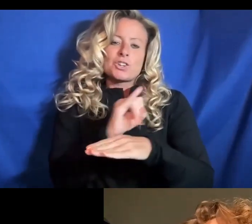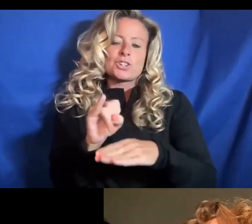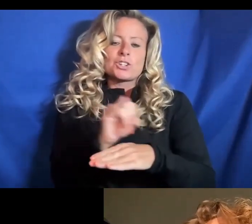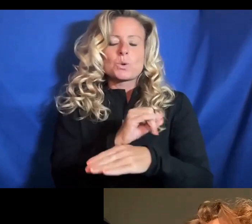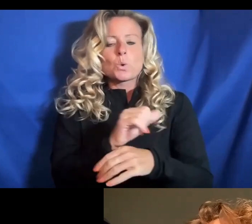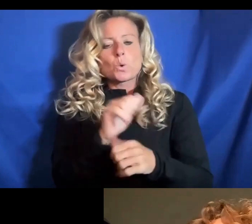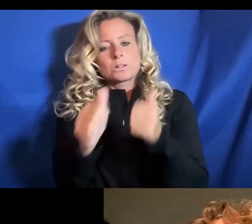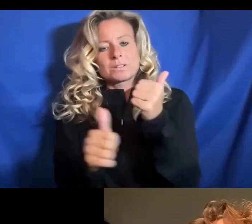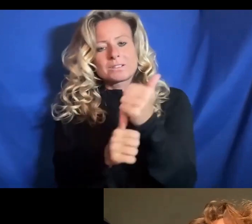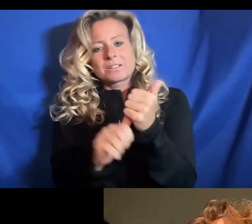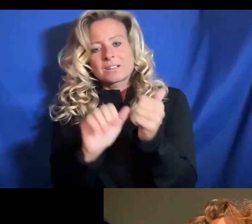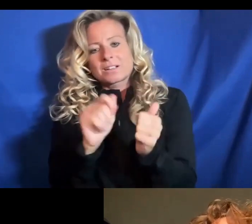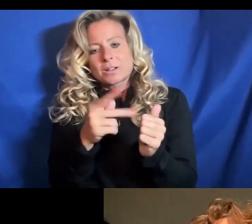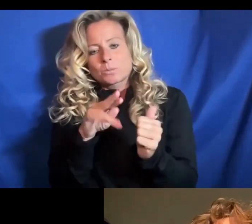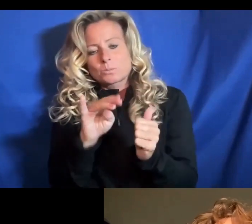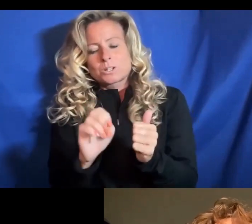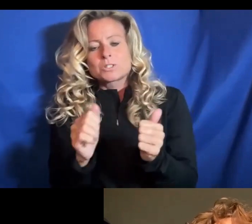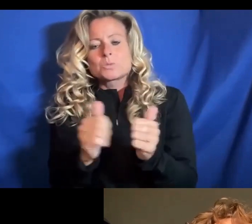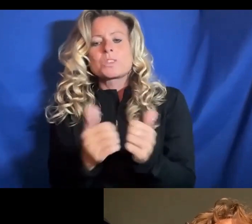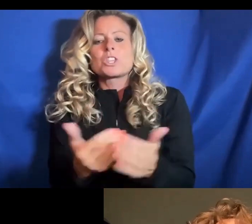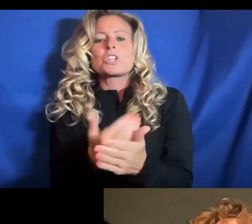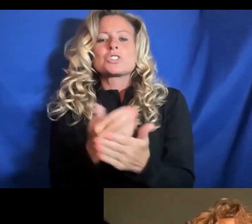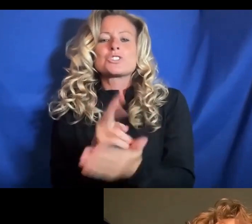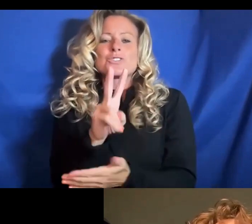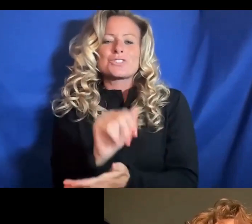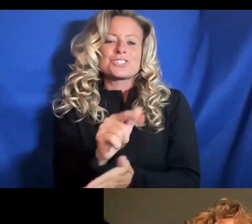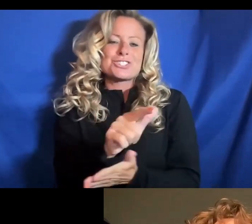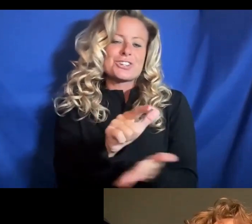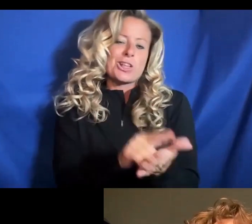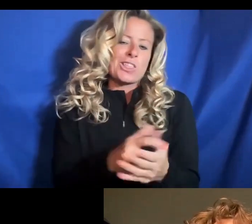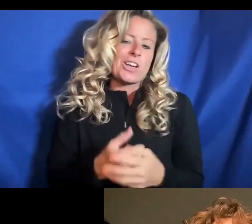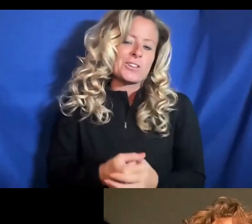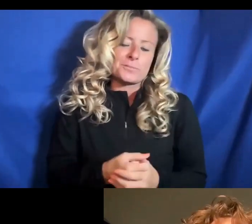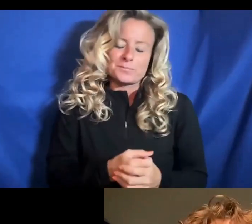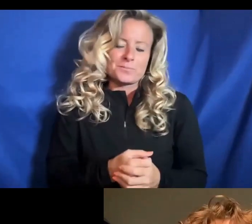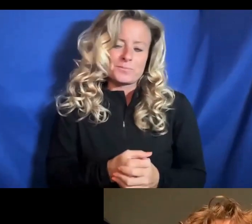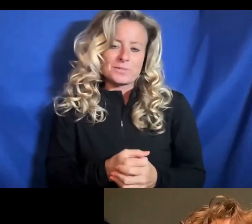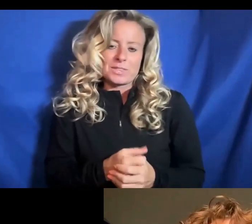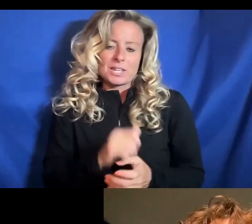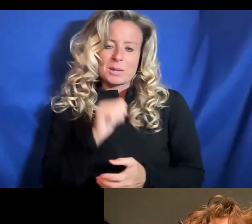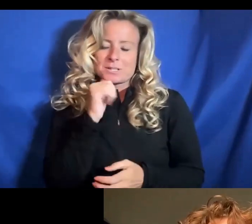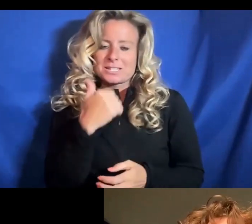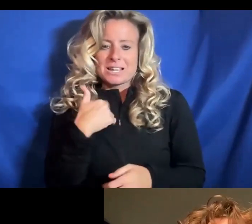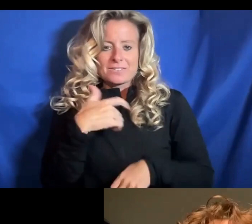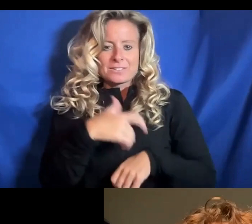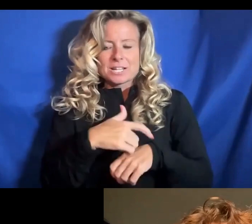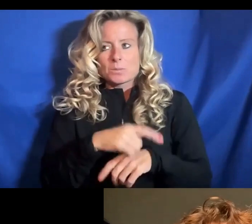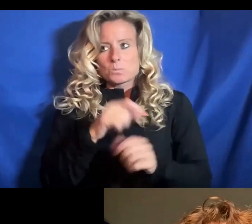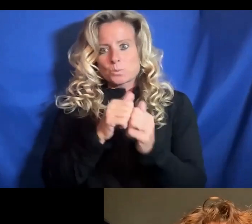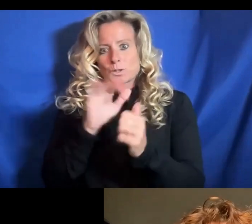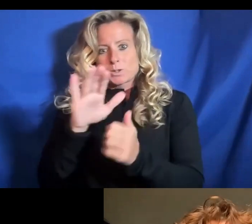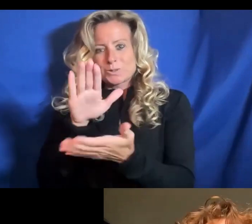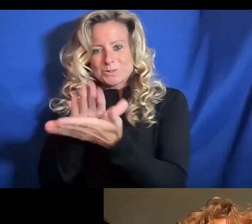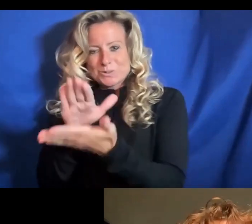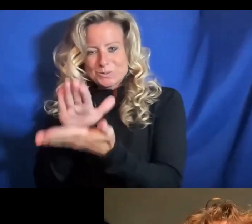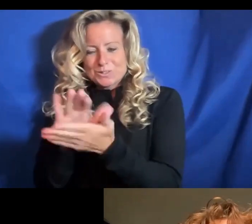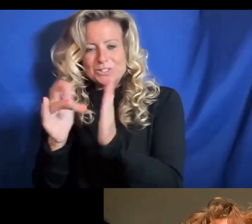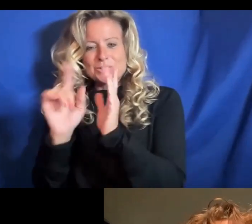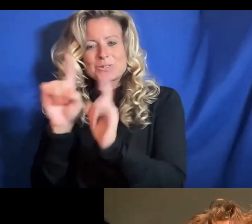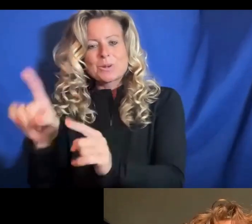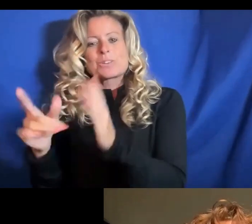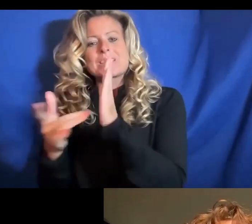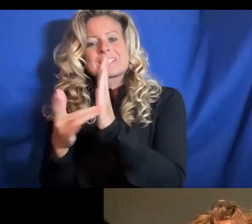under us with the new Virginia laws because Wow. she doesn't have time with her school to go to the tech center.